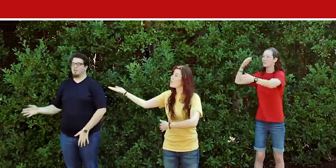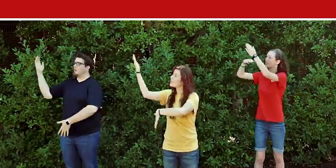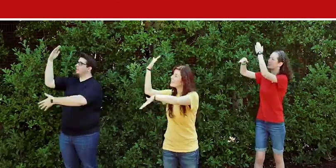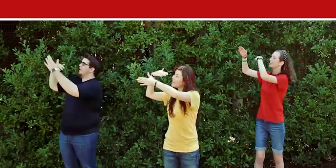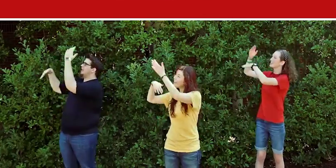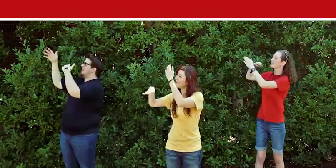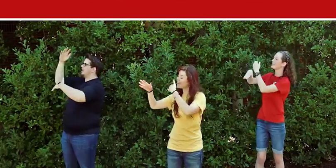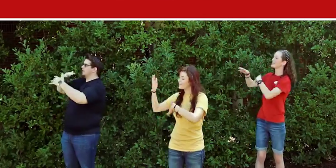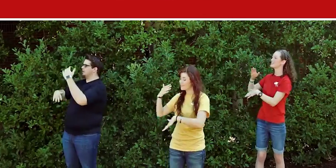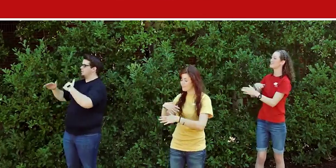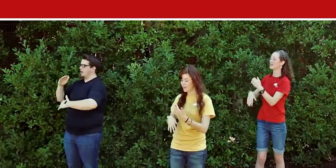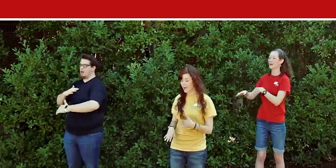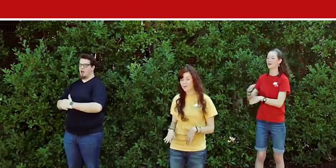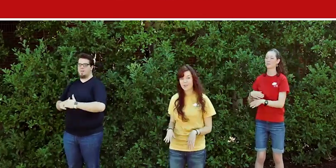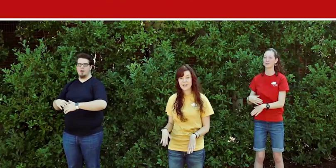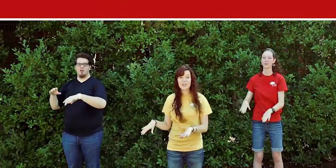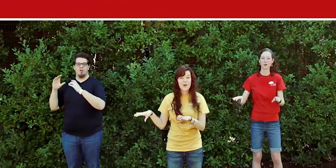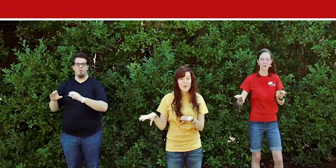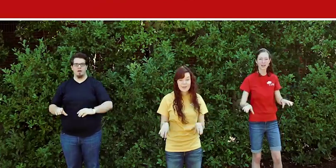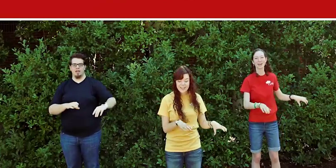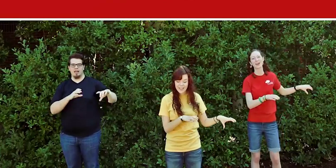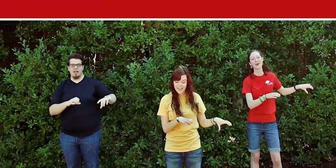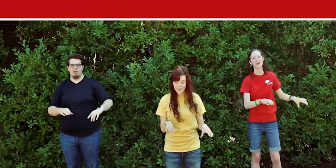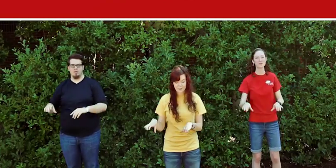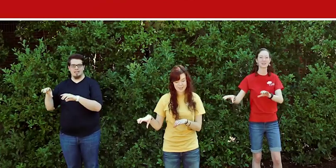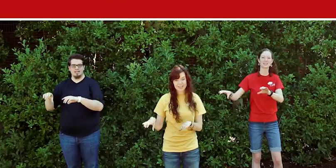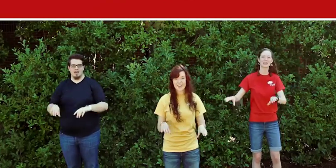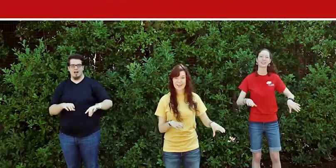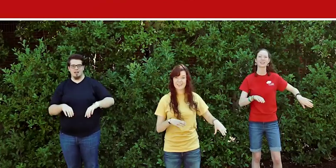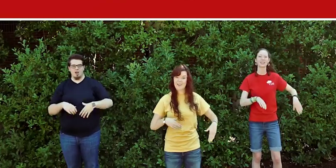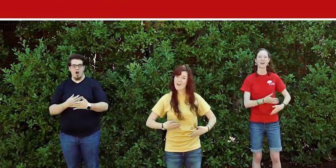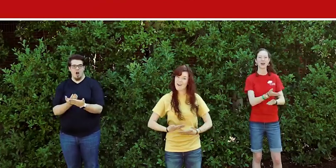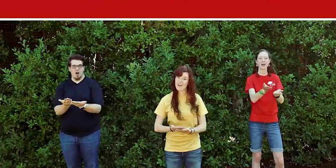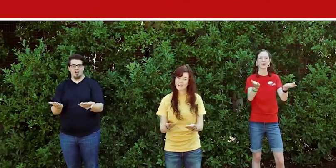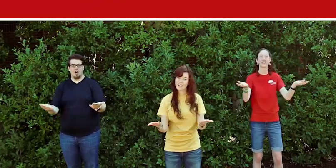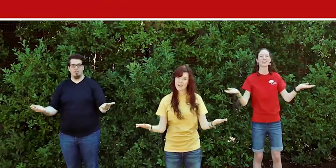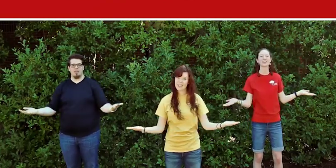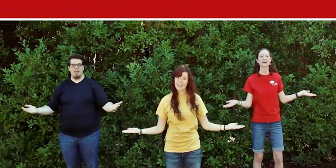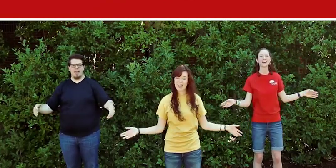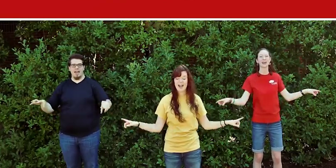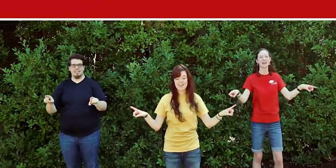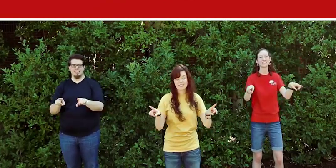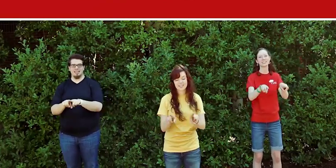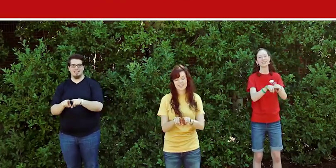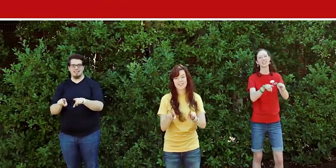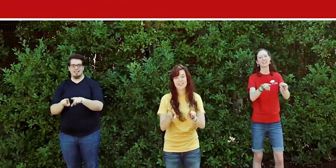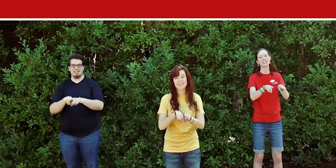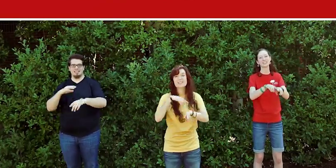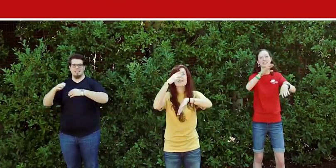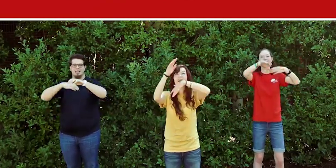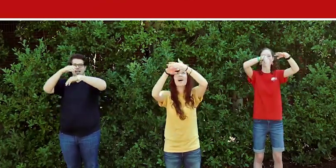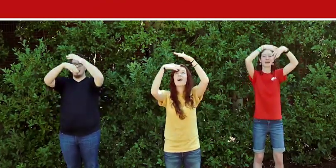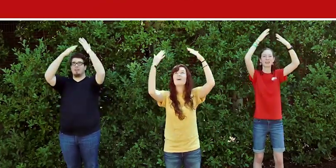Your kingdom come, your will be done, on earth as it is in